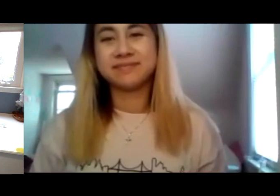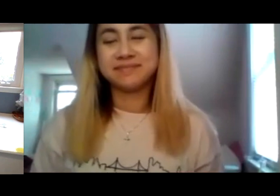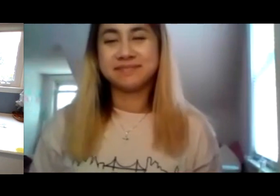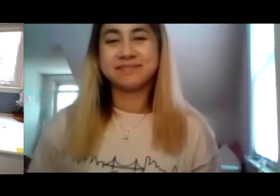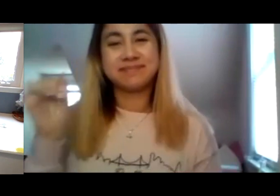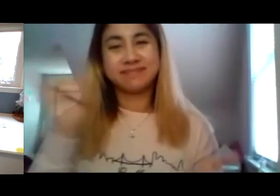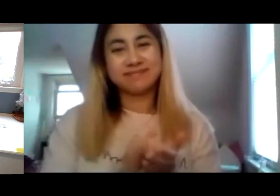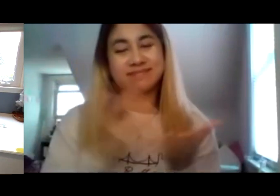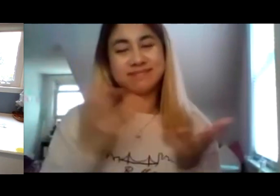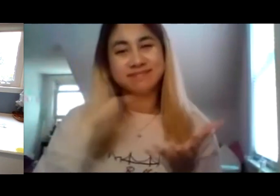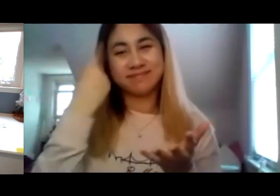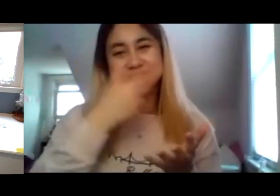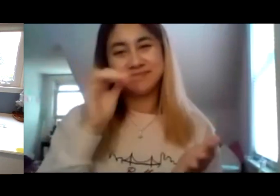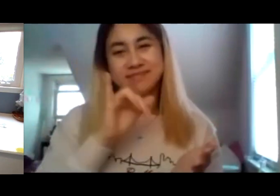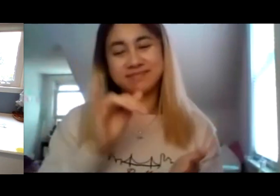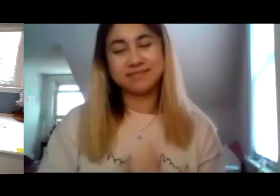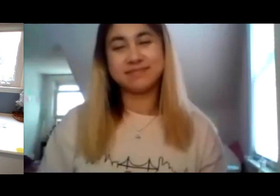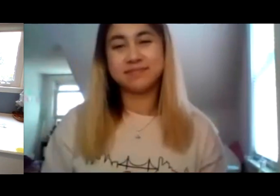Right.